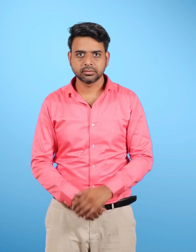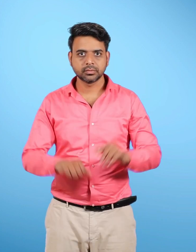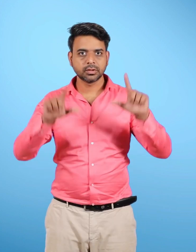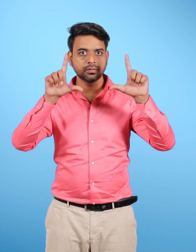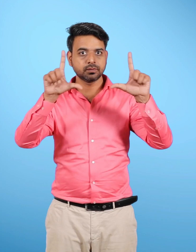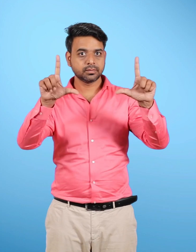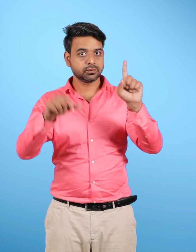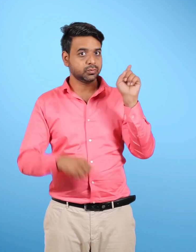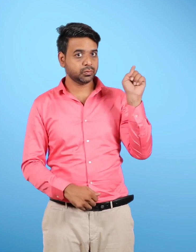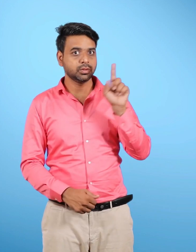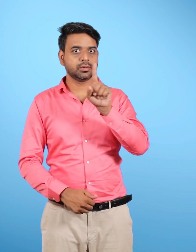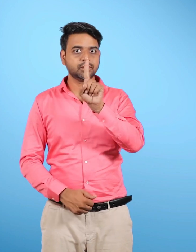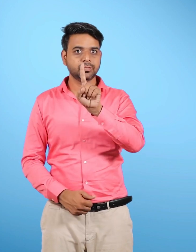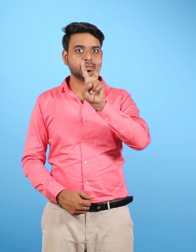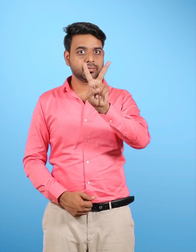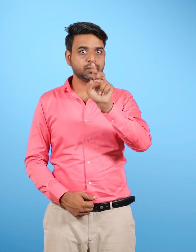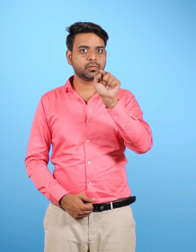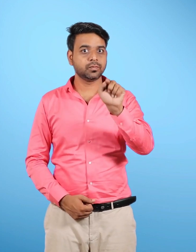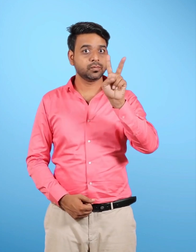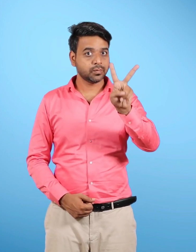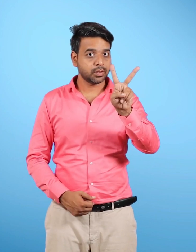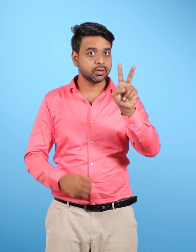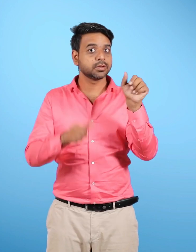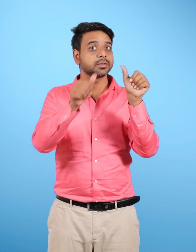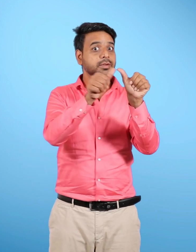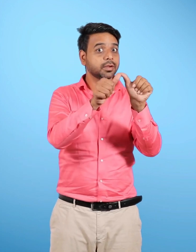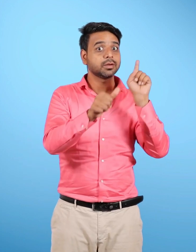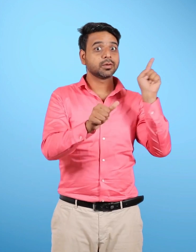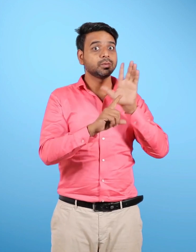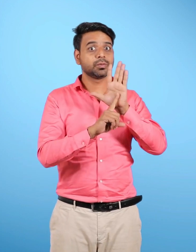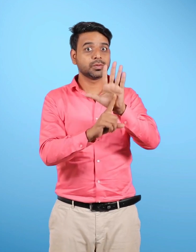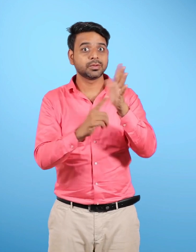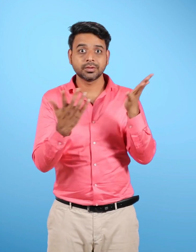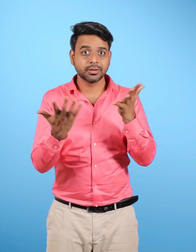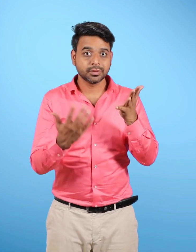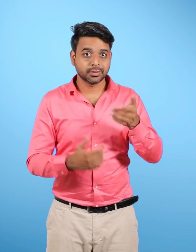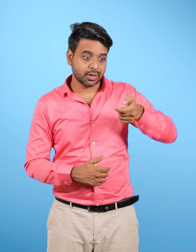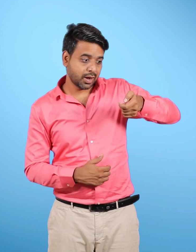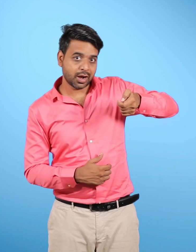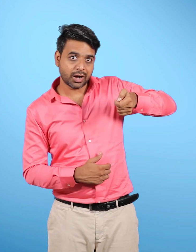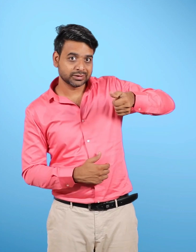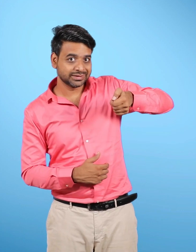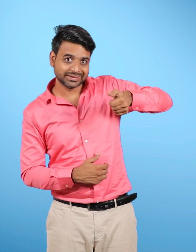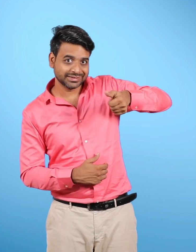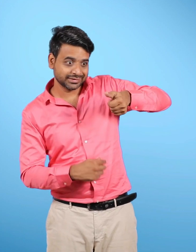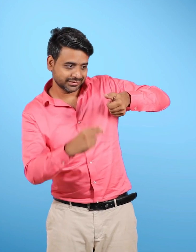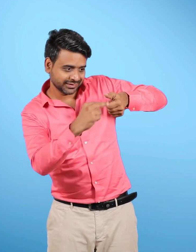Figure 12.2a shows a torch bulb and Figure B shows its inside view.